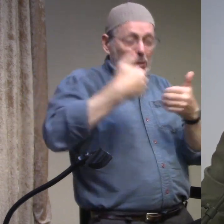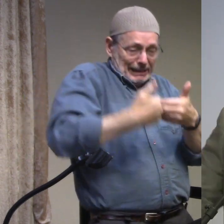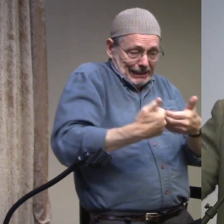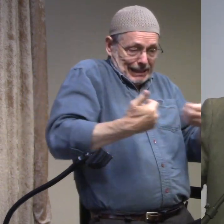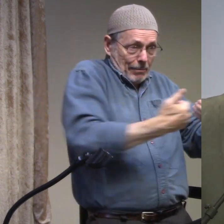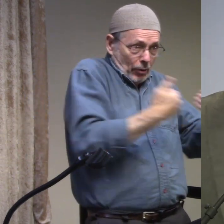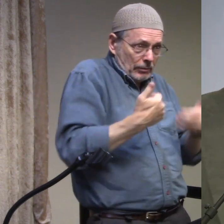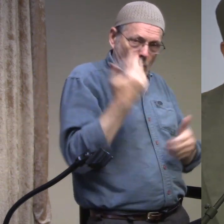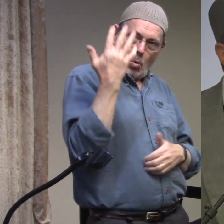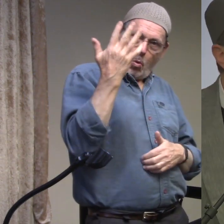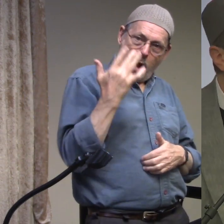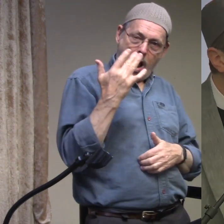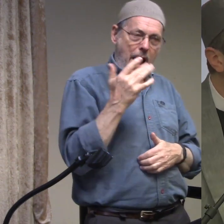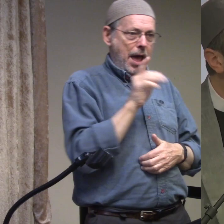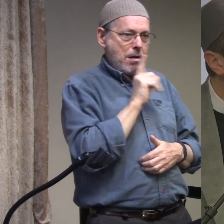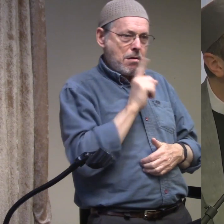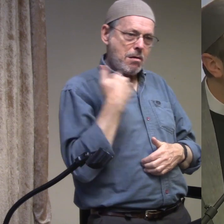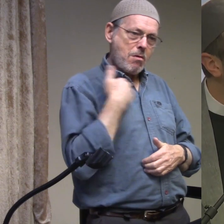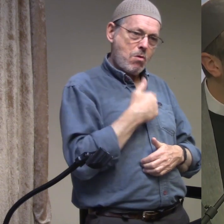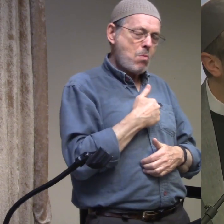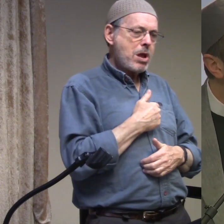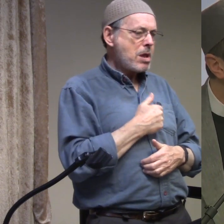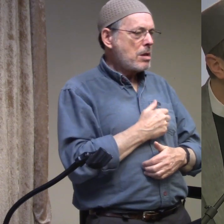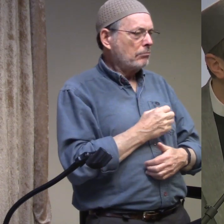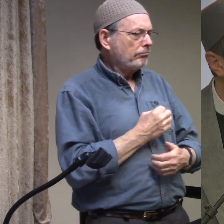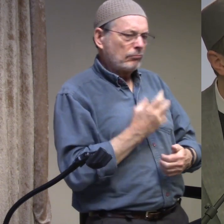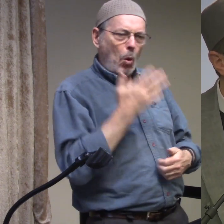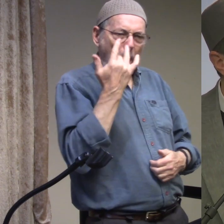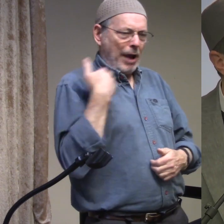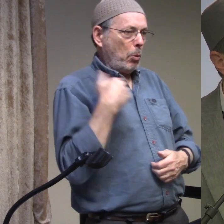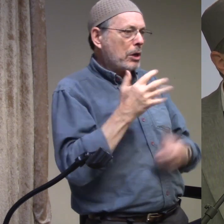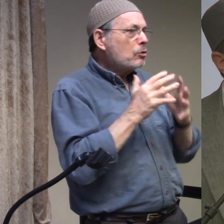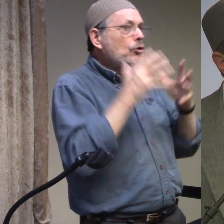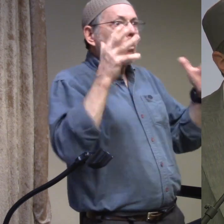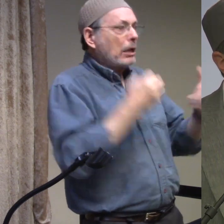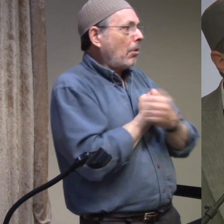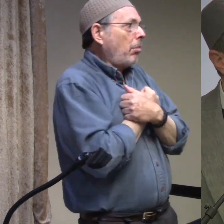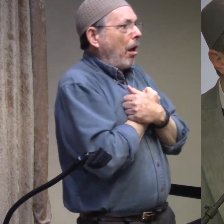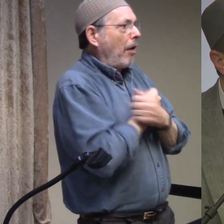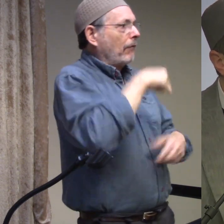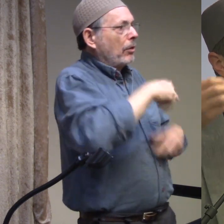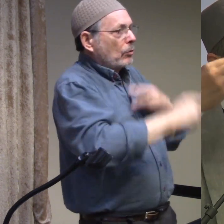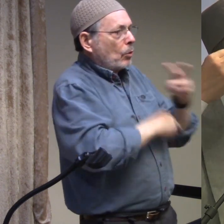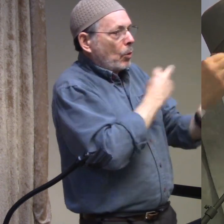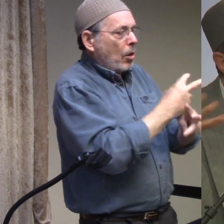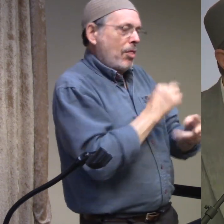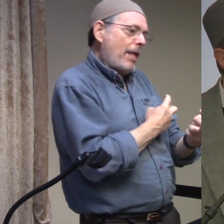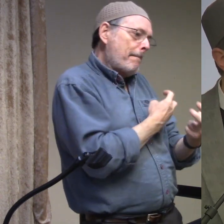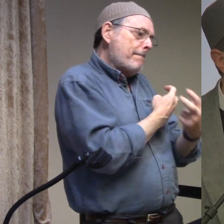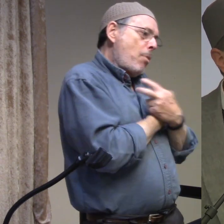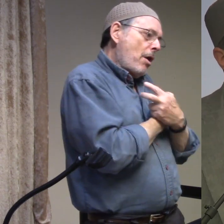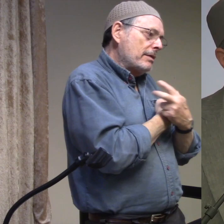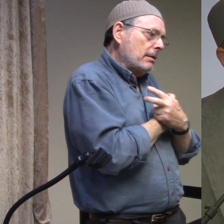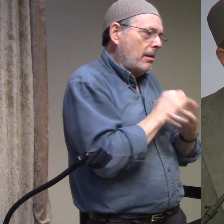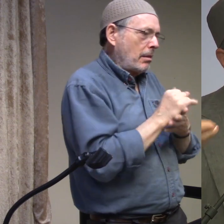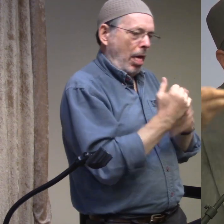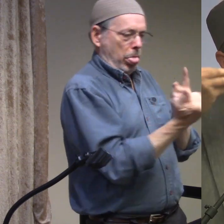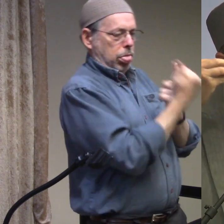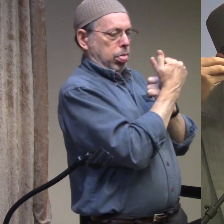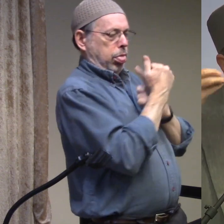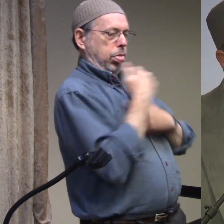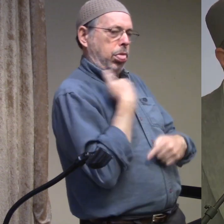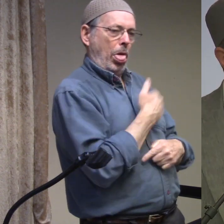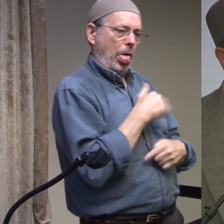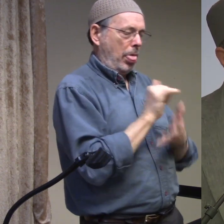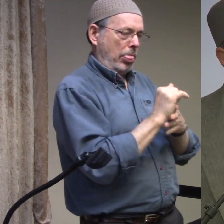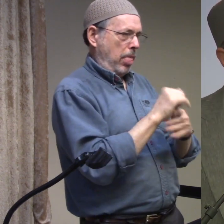separation. Then why are we in love with this dunya? This poison that deludes us, this poison